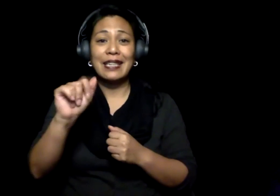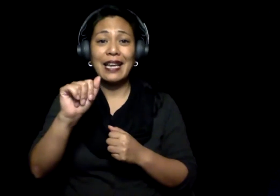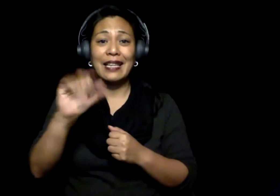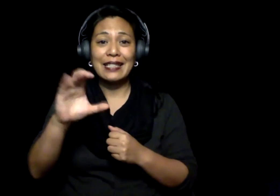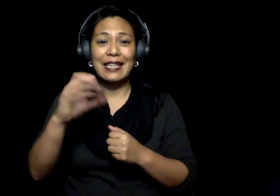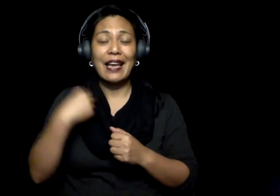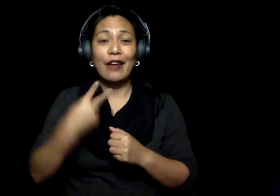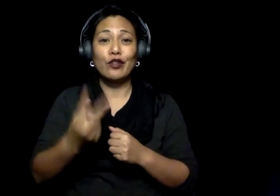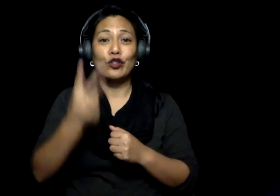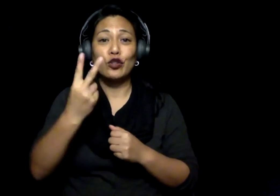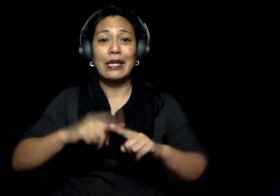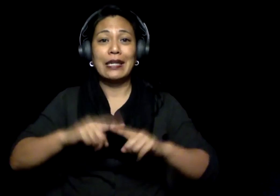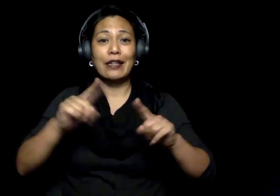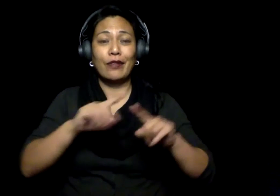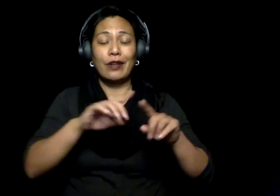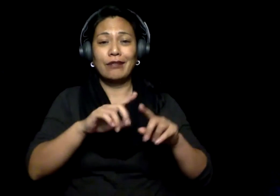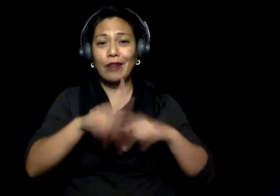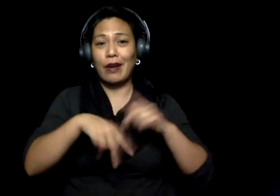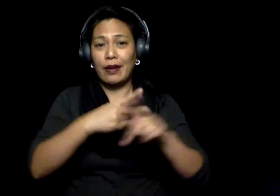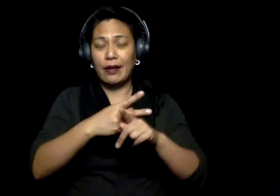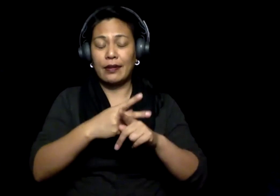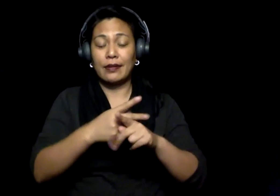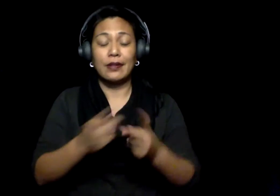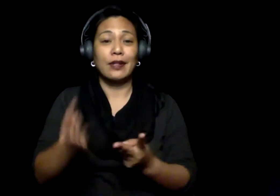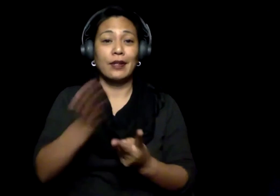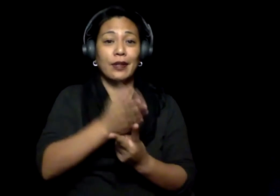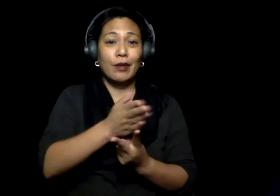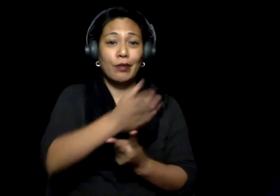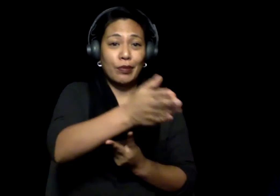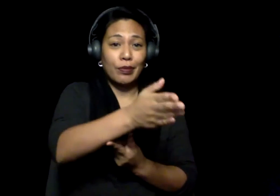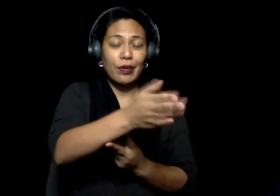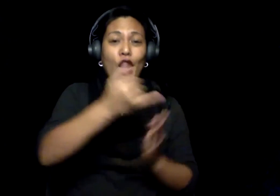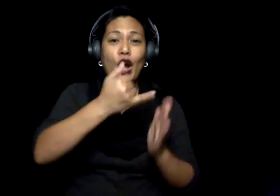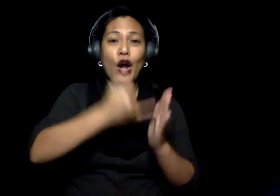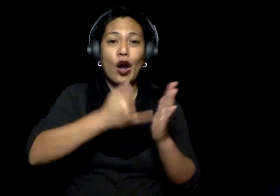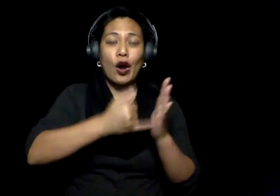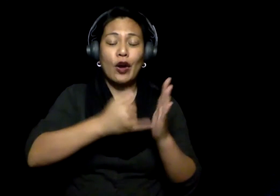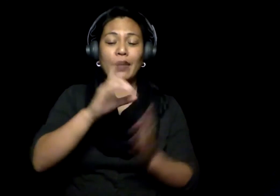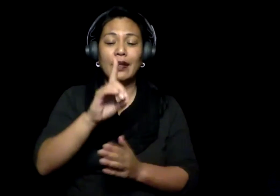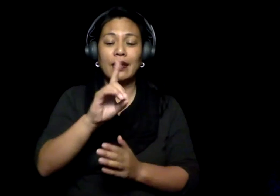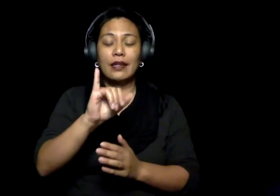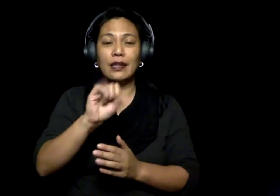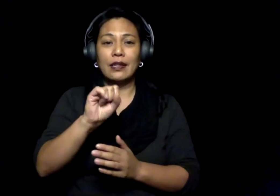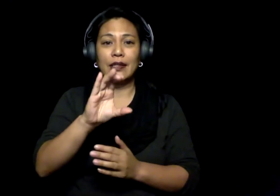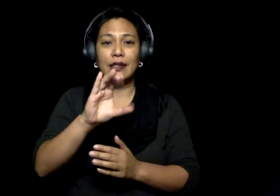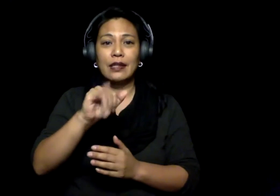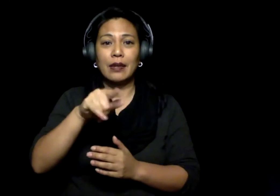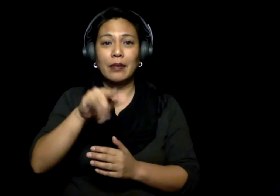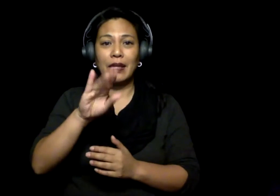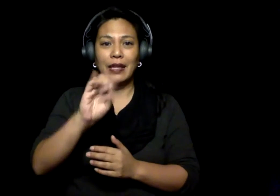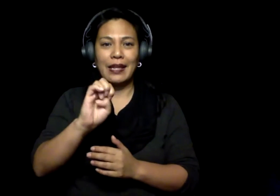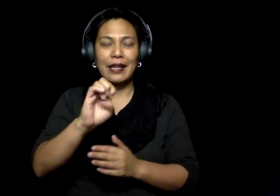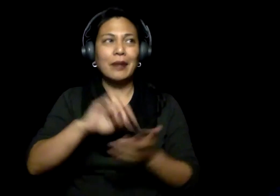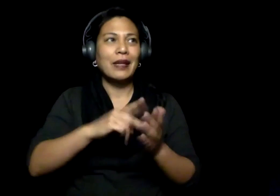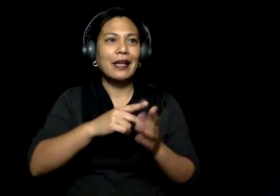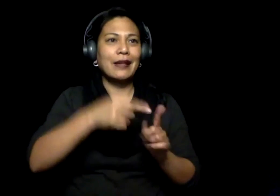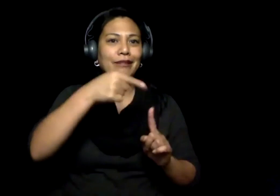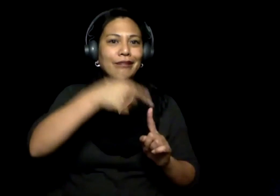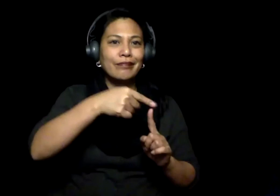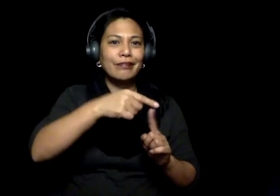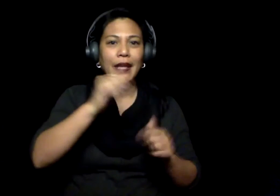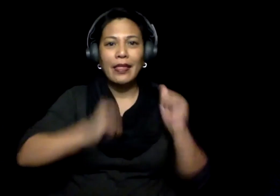of funding. One is called Arts Disciplines, and that's sort of like theater,